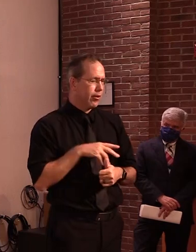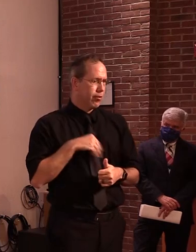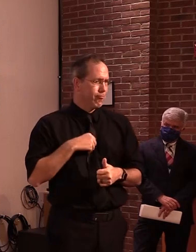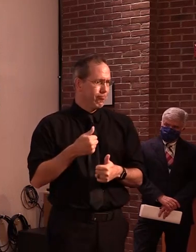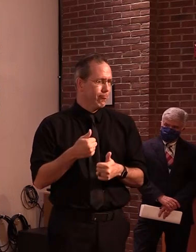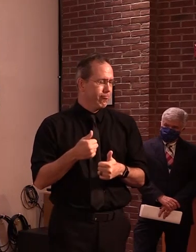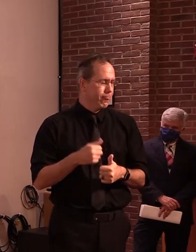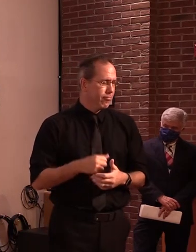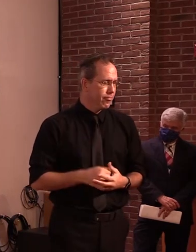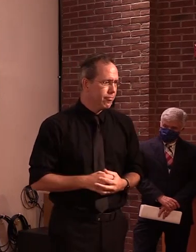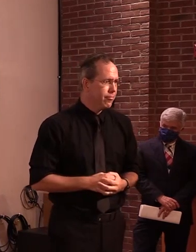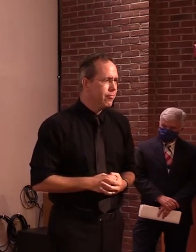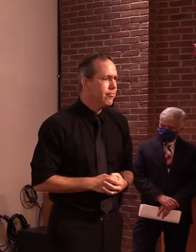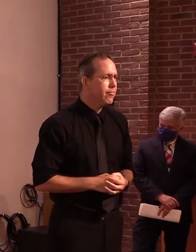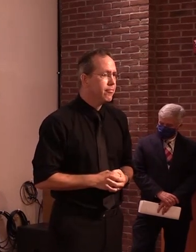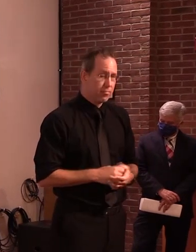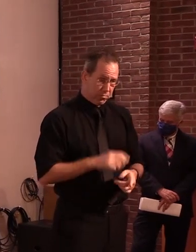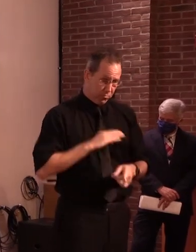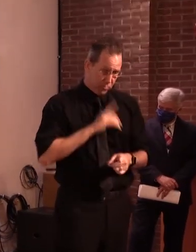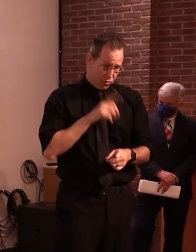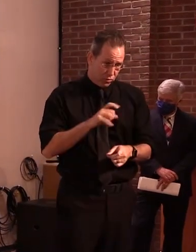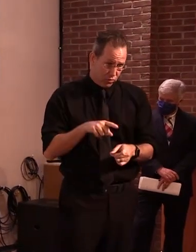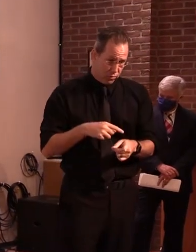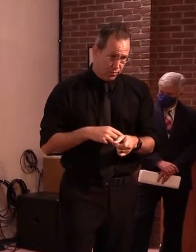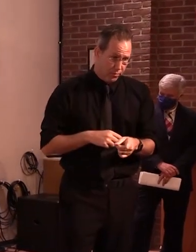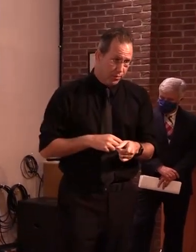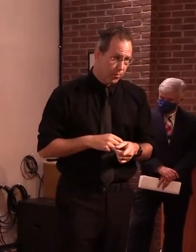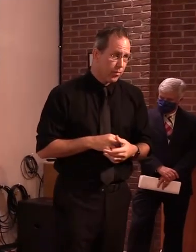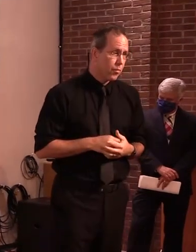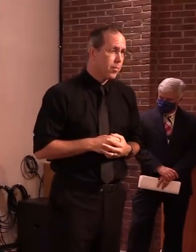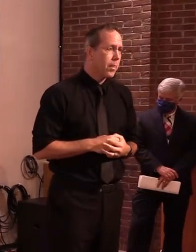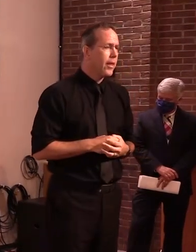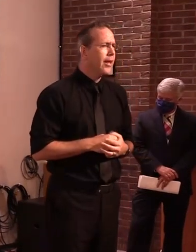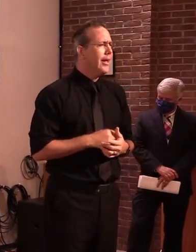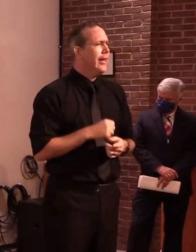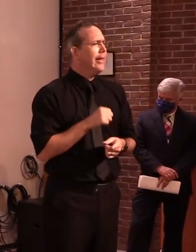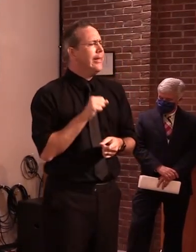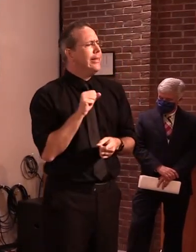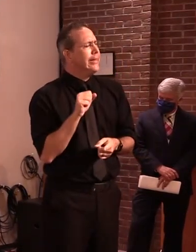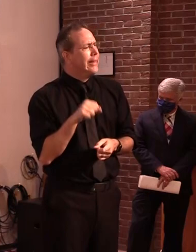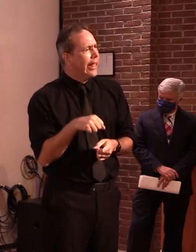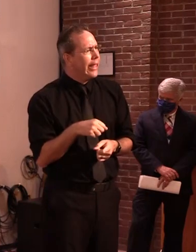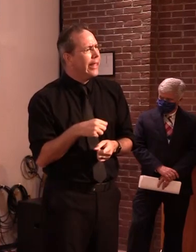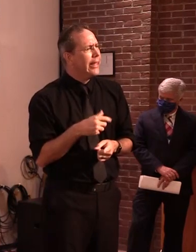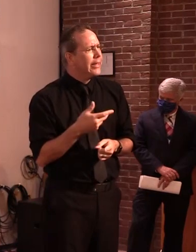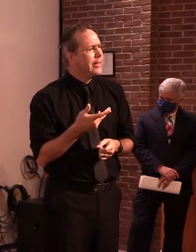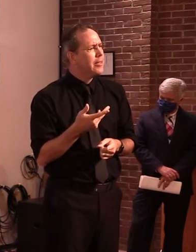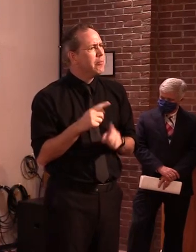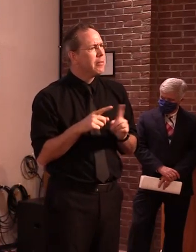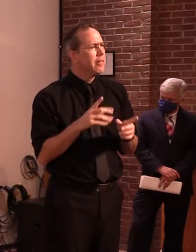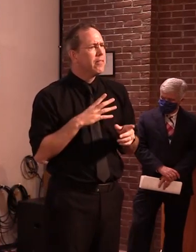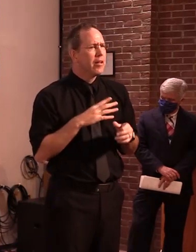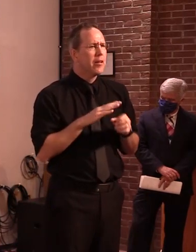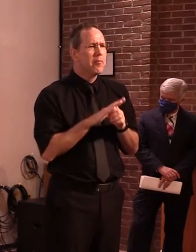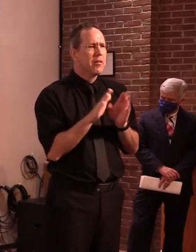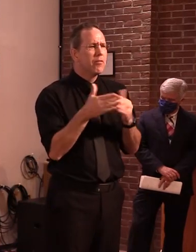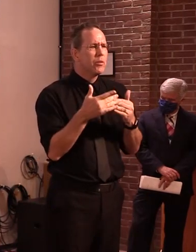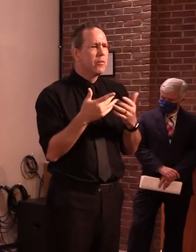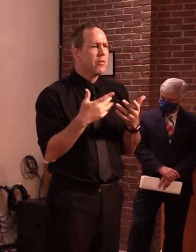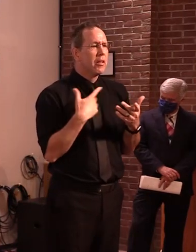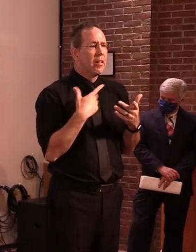Is that make sense, Kevin? It does, but it does raise the question about, well, when the pandemic passes and we get back to